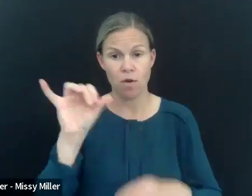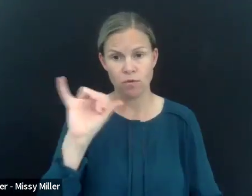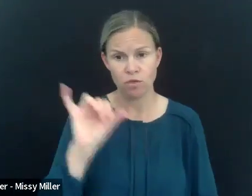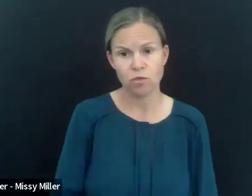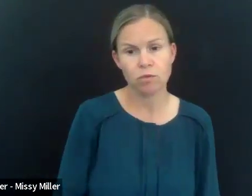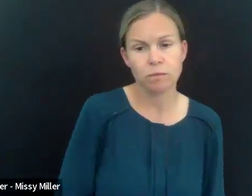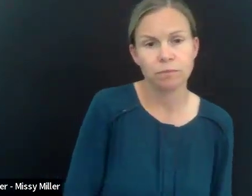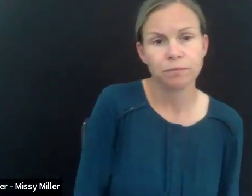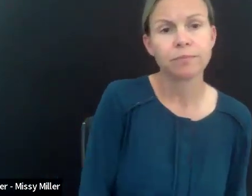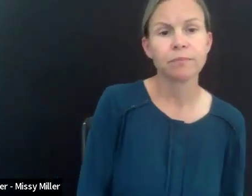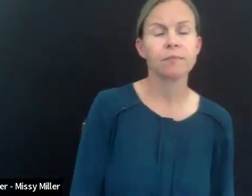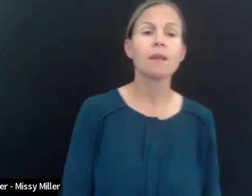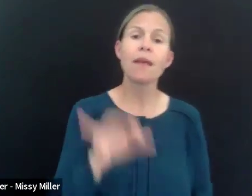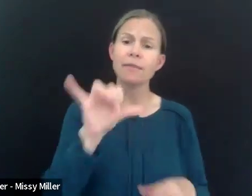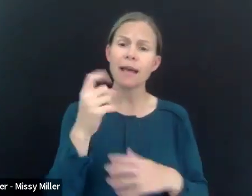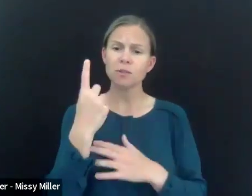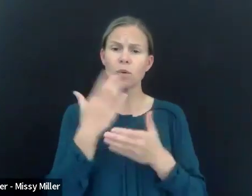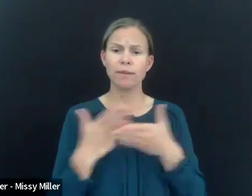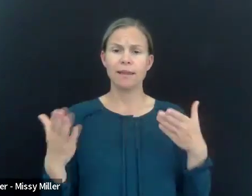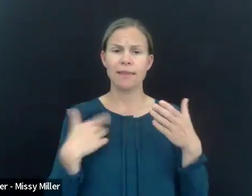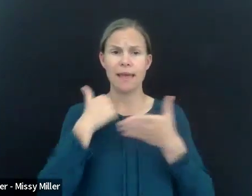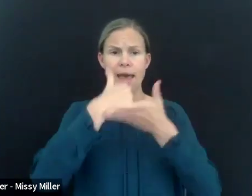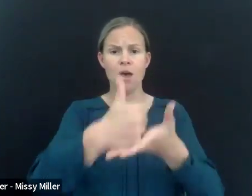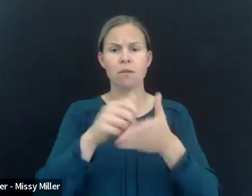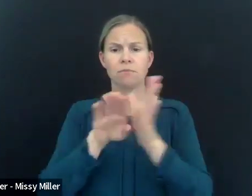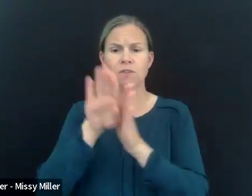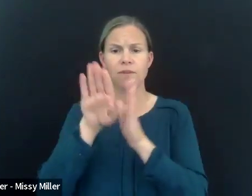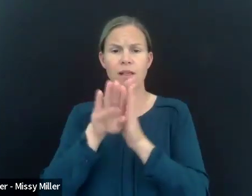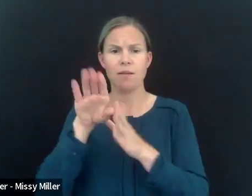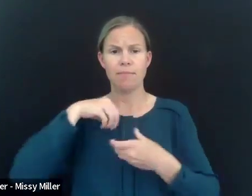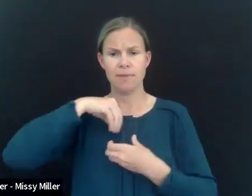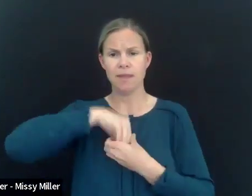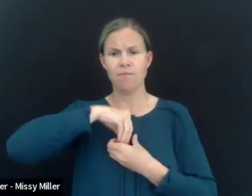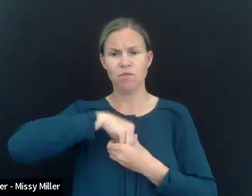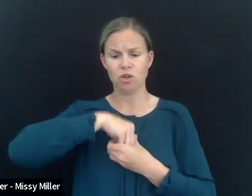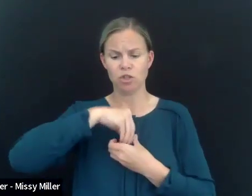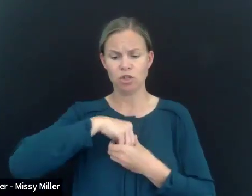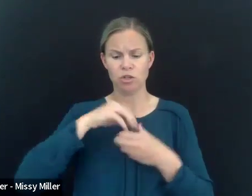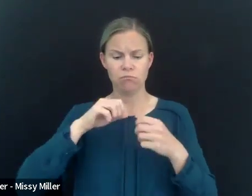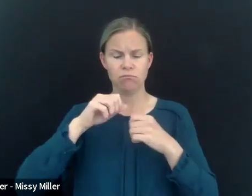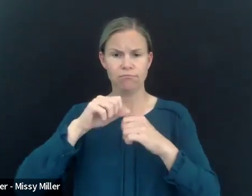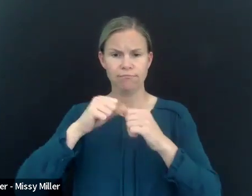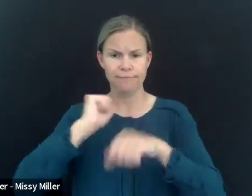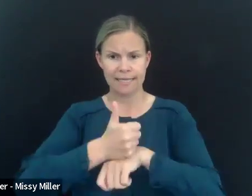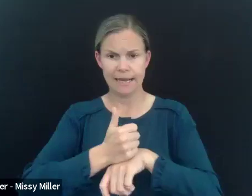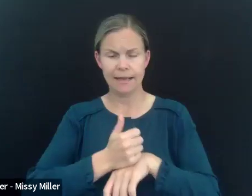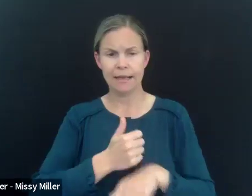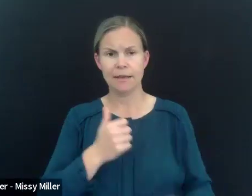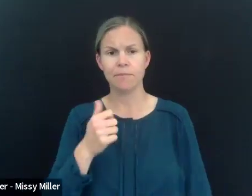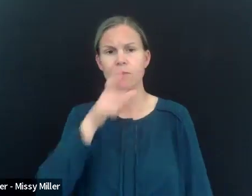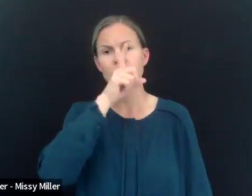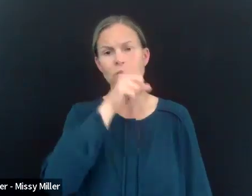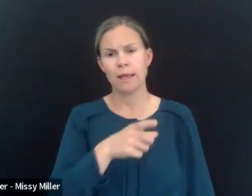one of the things that helped build the existing infrastructure. It was investment in a certain knowledge translation. It, I